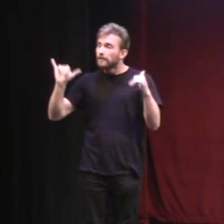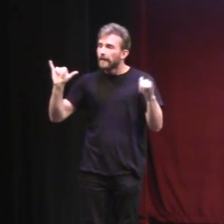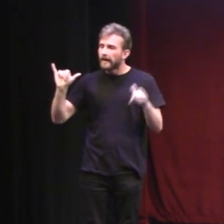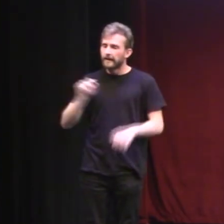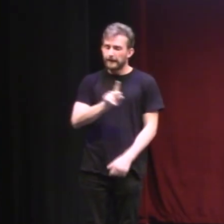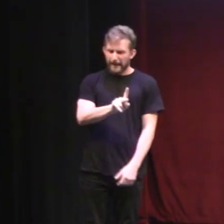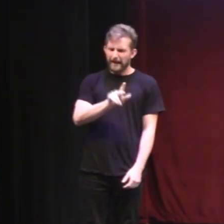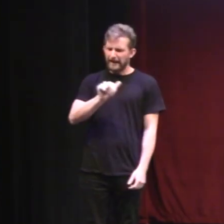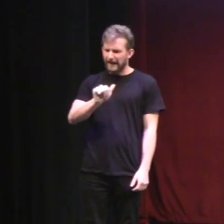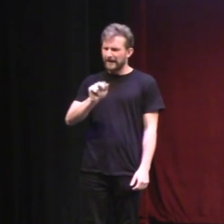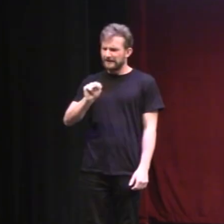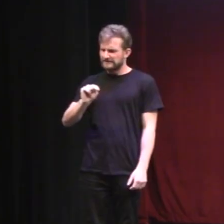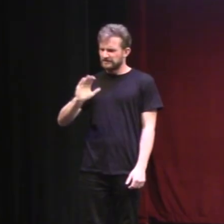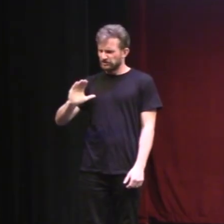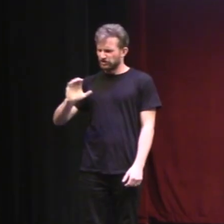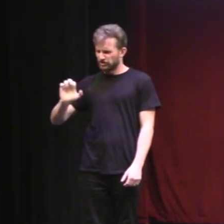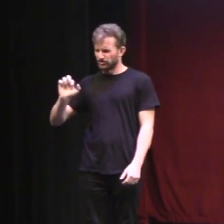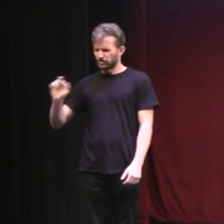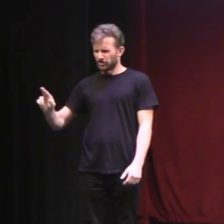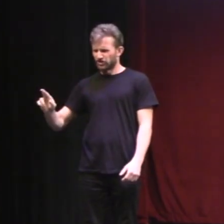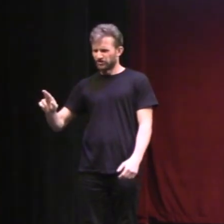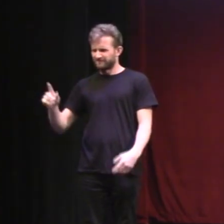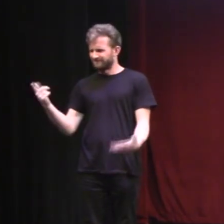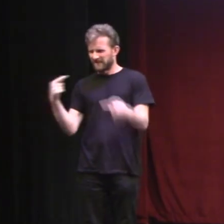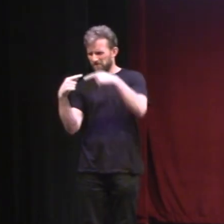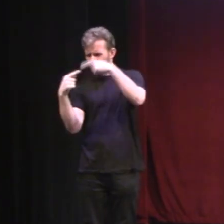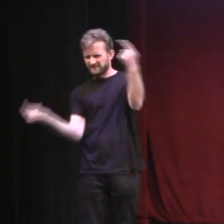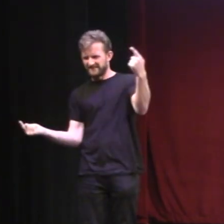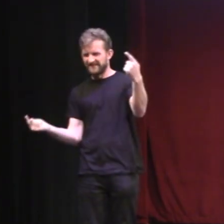C's make both K and S noises.